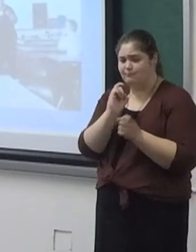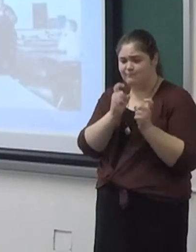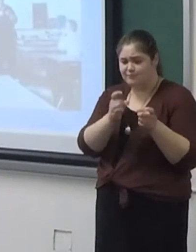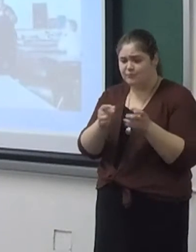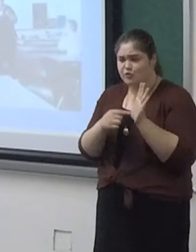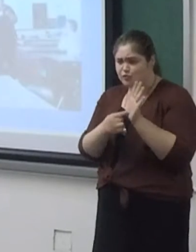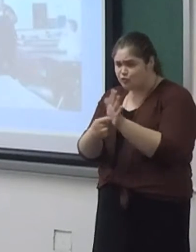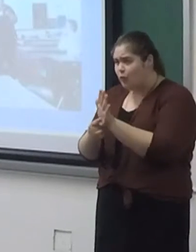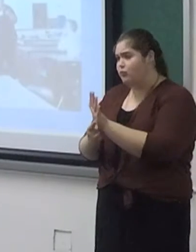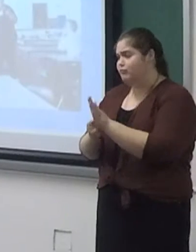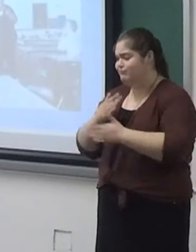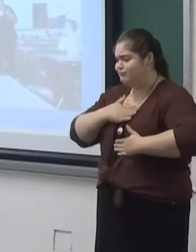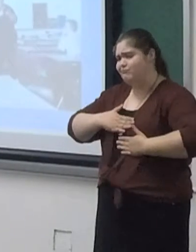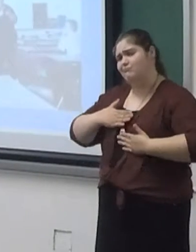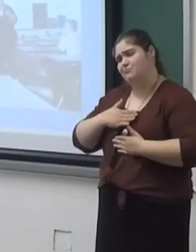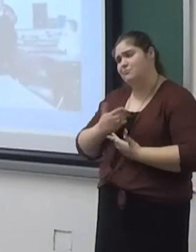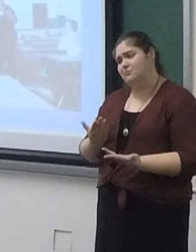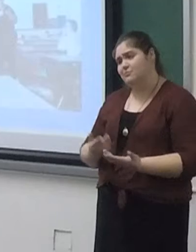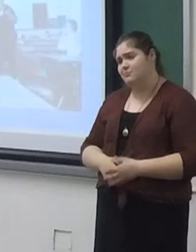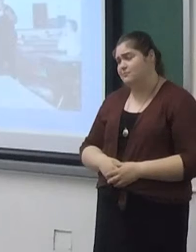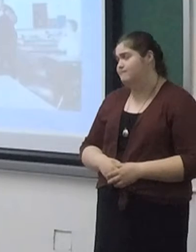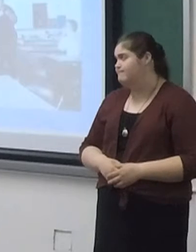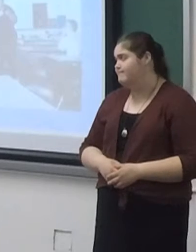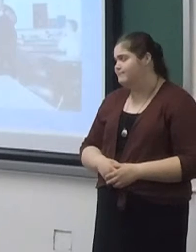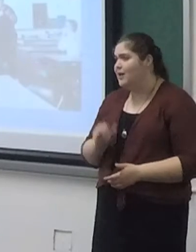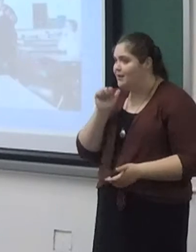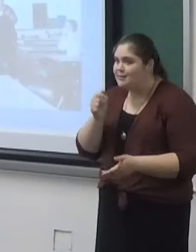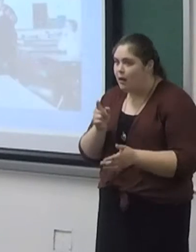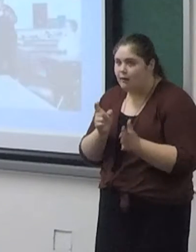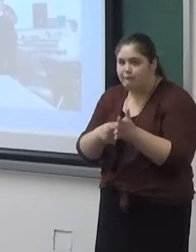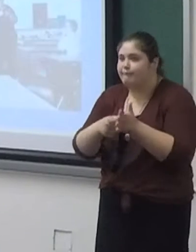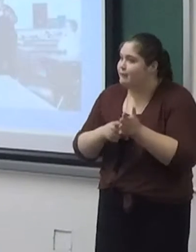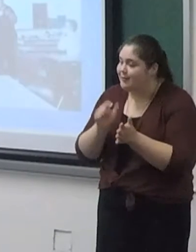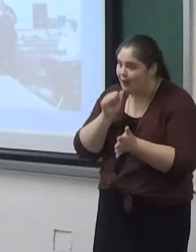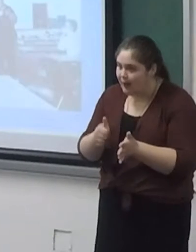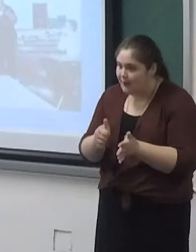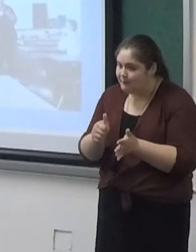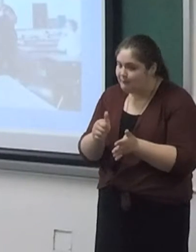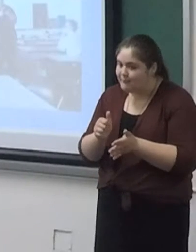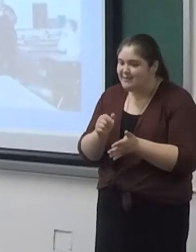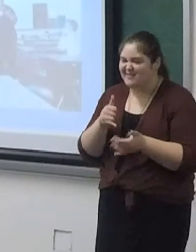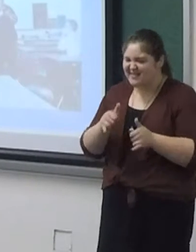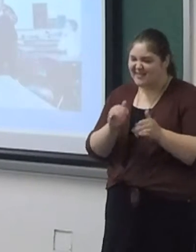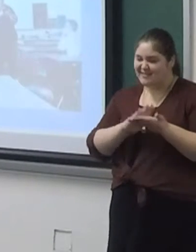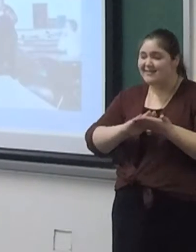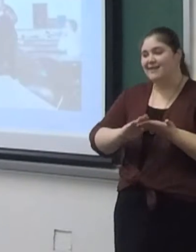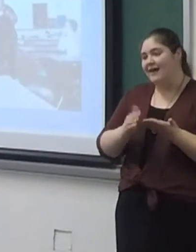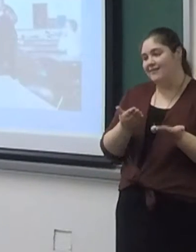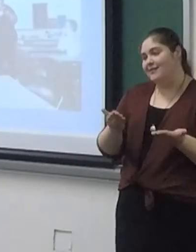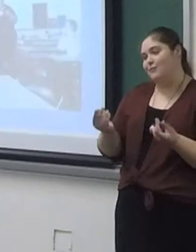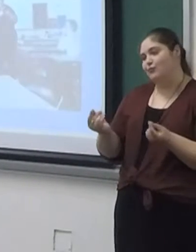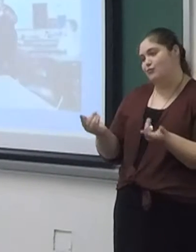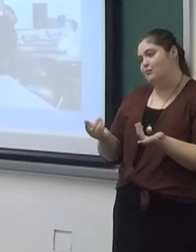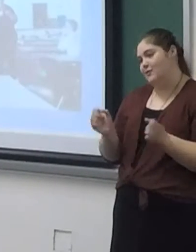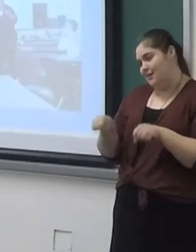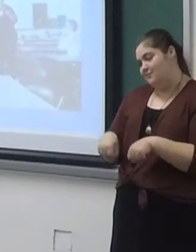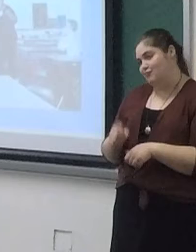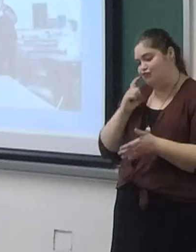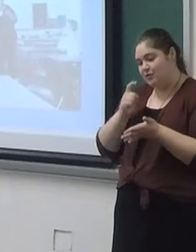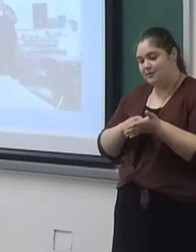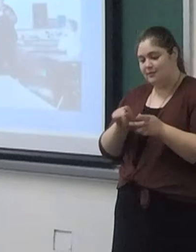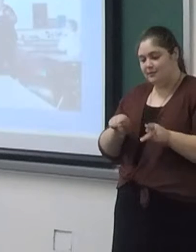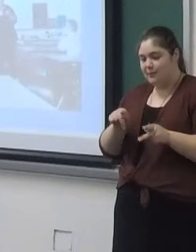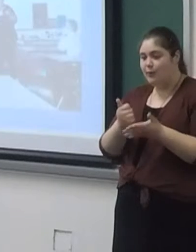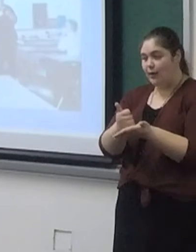just to show my appreciation. It's not, mandated, but it is kind of nice to recognize the people who are helping